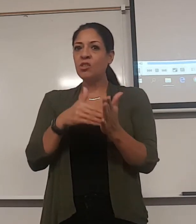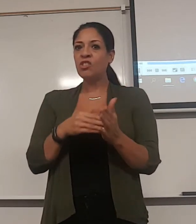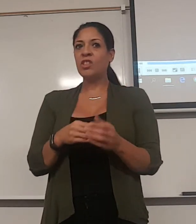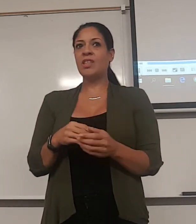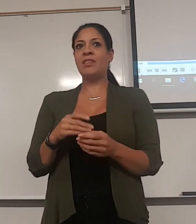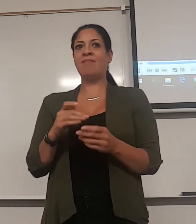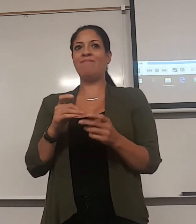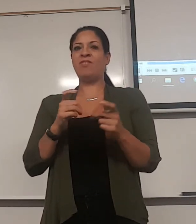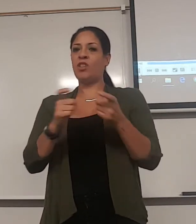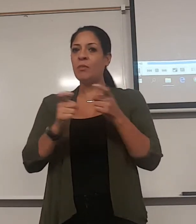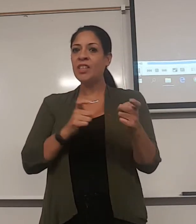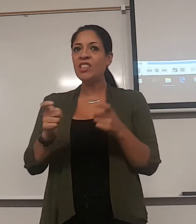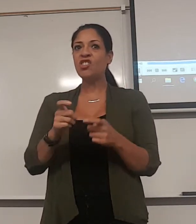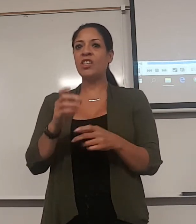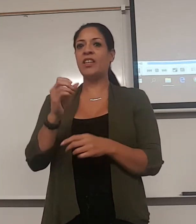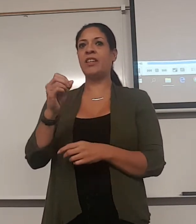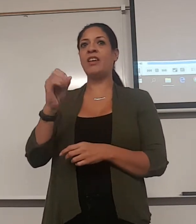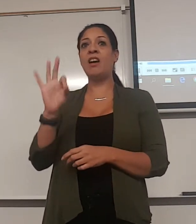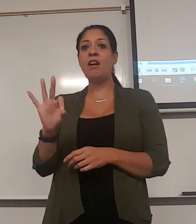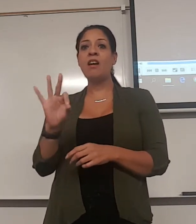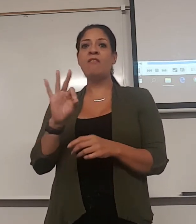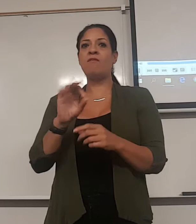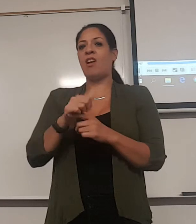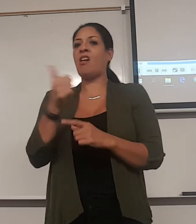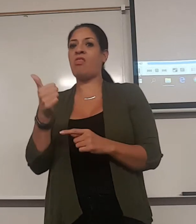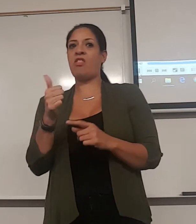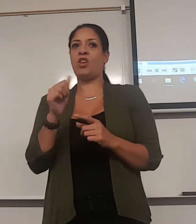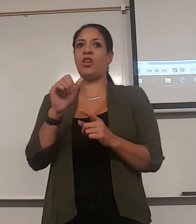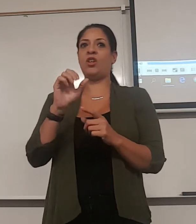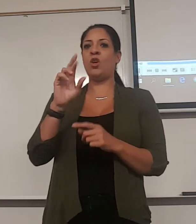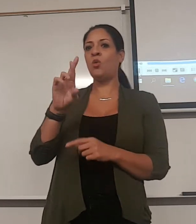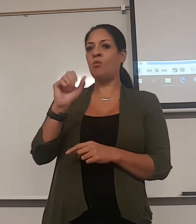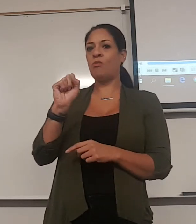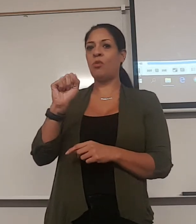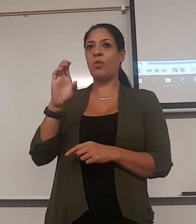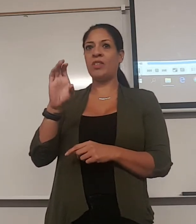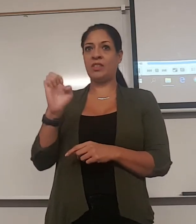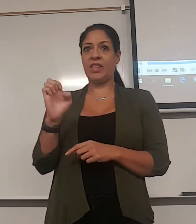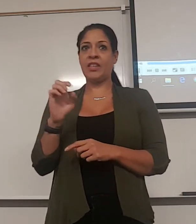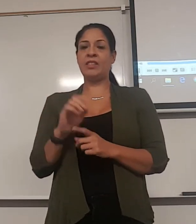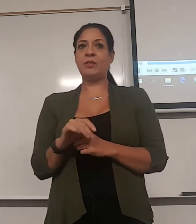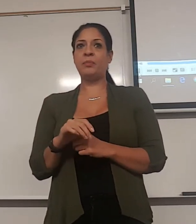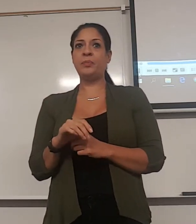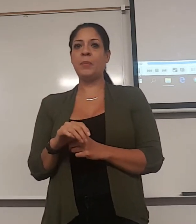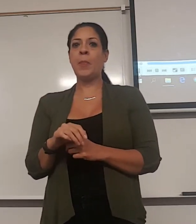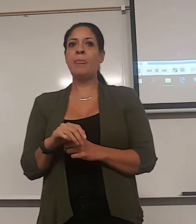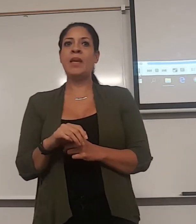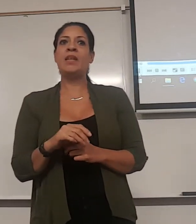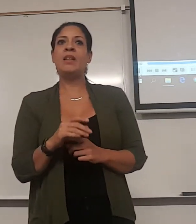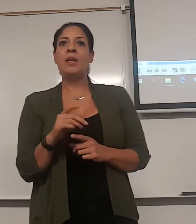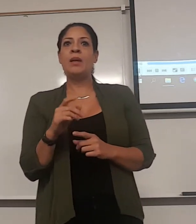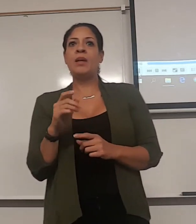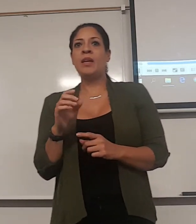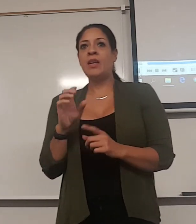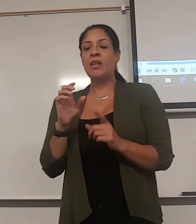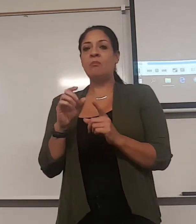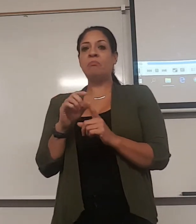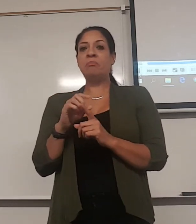domination by another race. Now, the terms race and racial pertain to characteristics of a particular ethnic